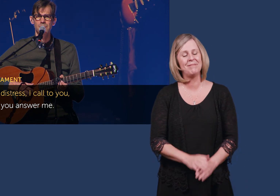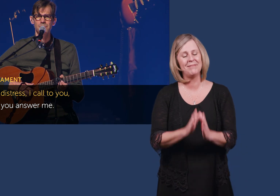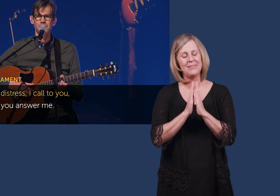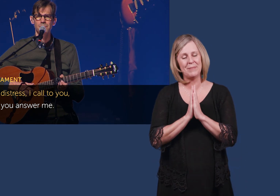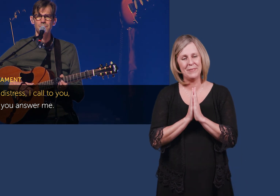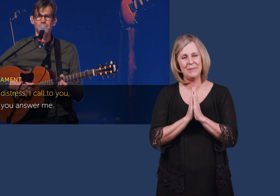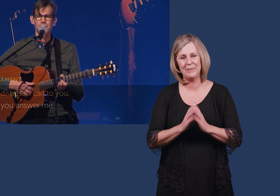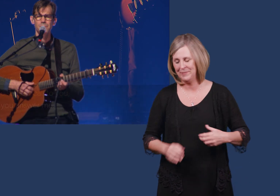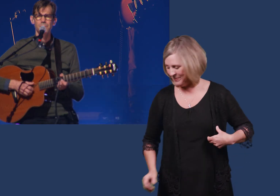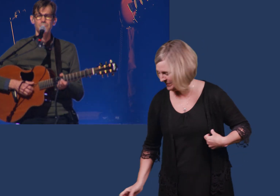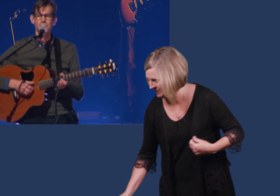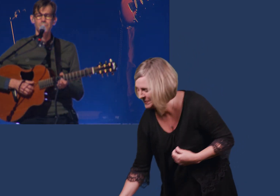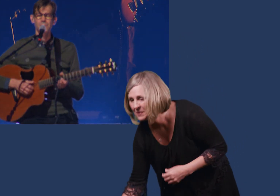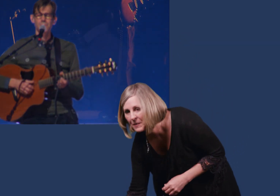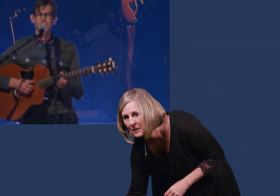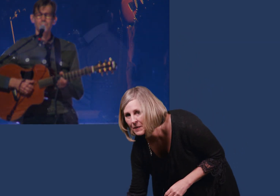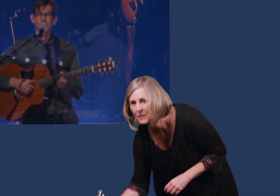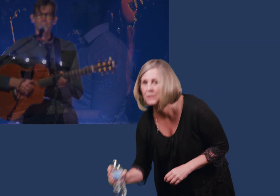Amen.